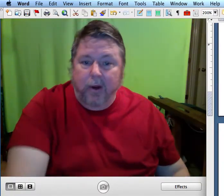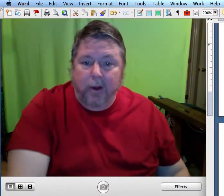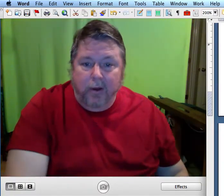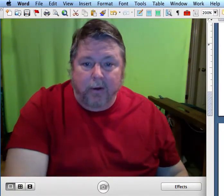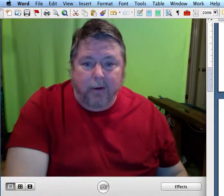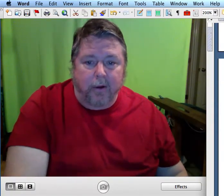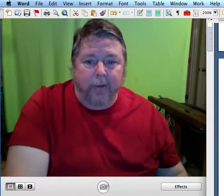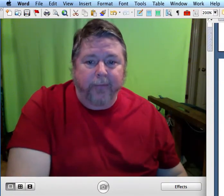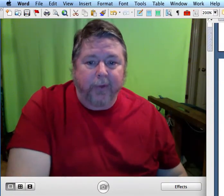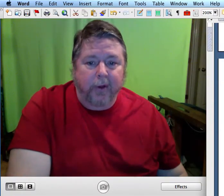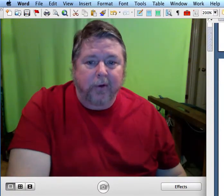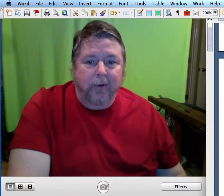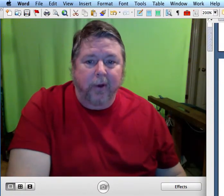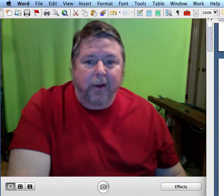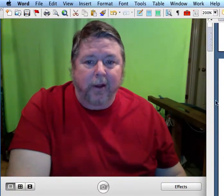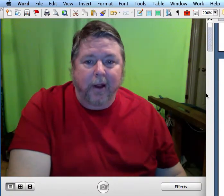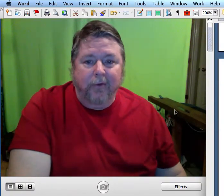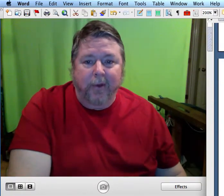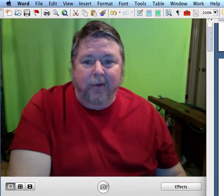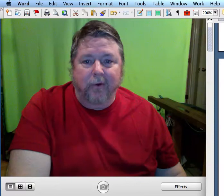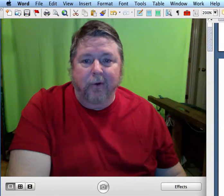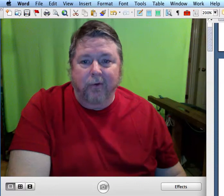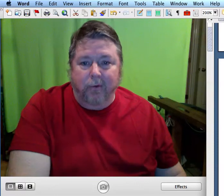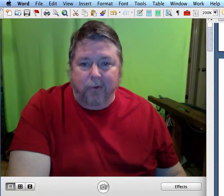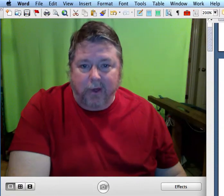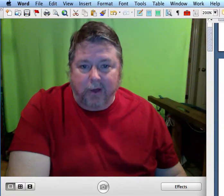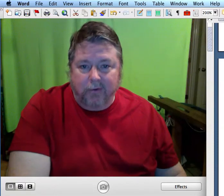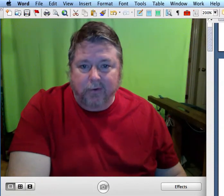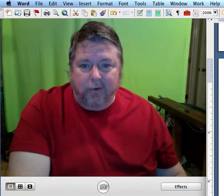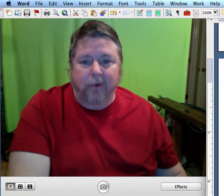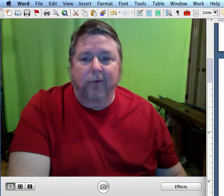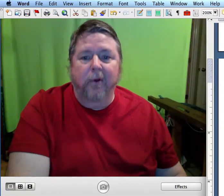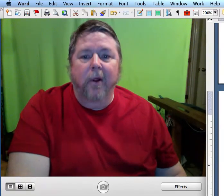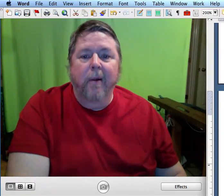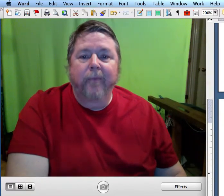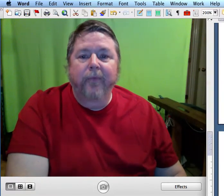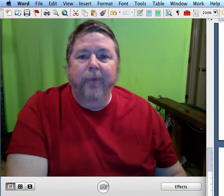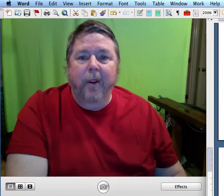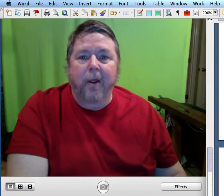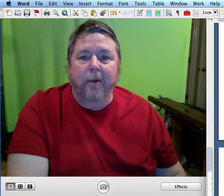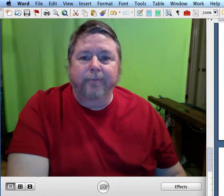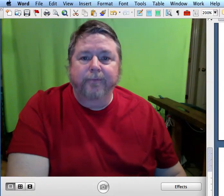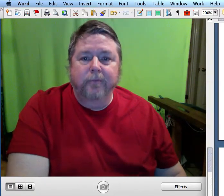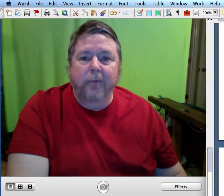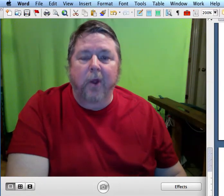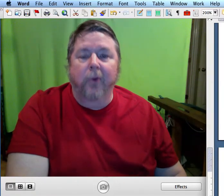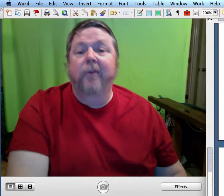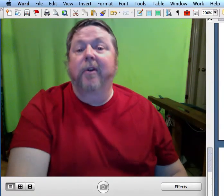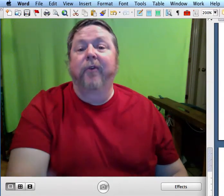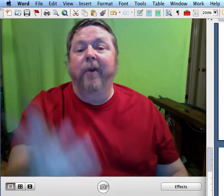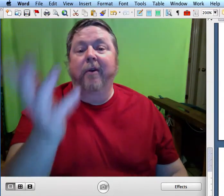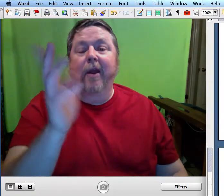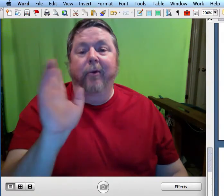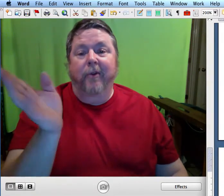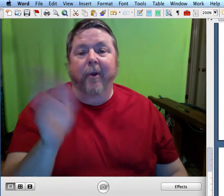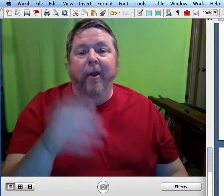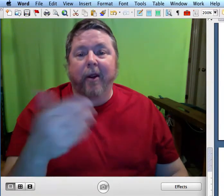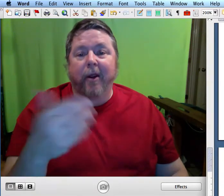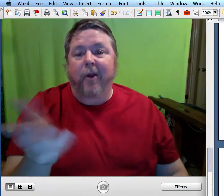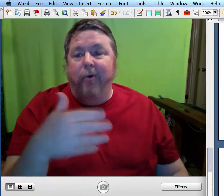here into the next piece. So here's the source text. Sorry, here's the... oh, this is a different